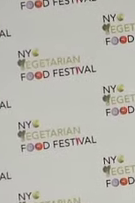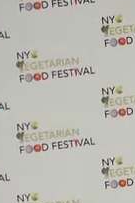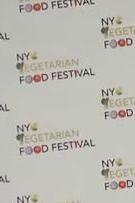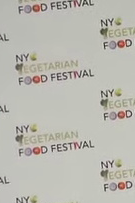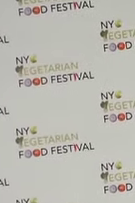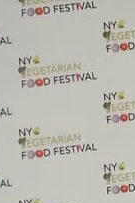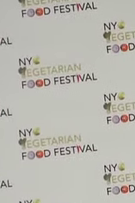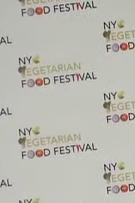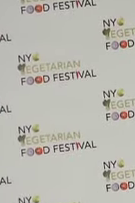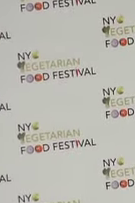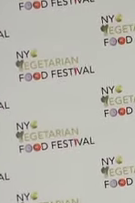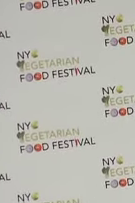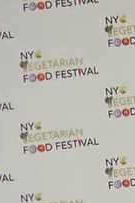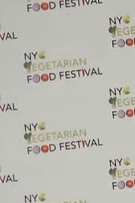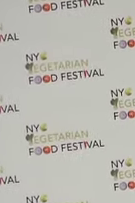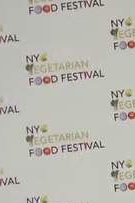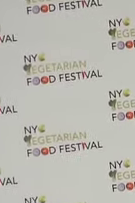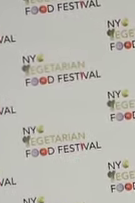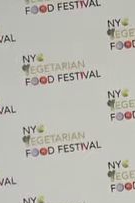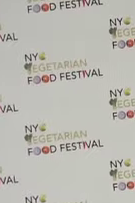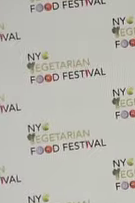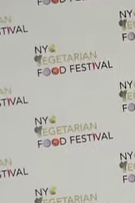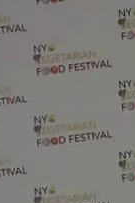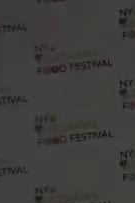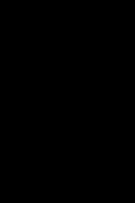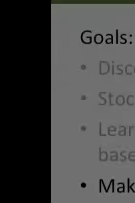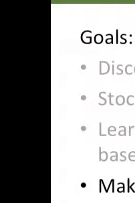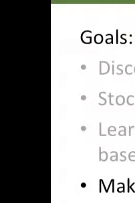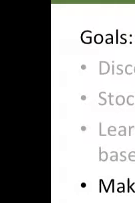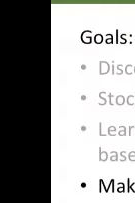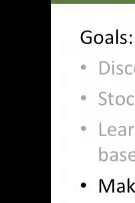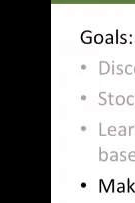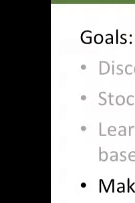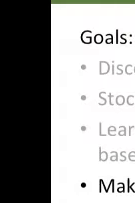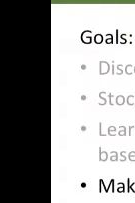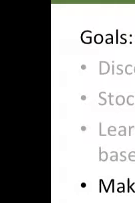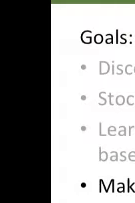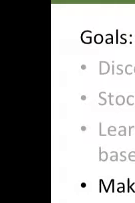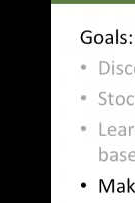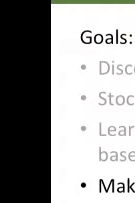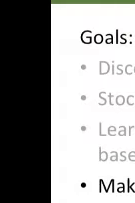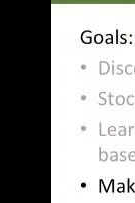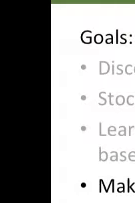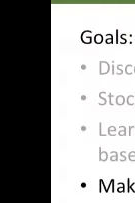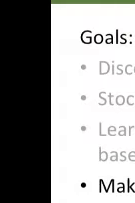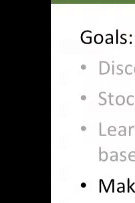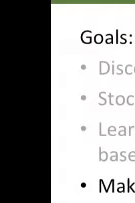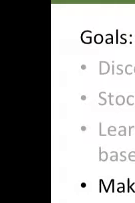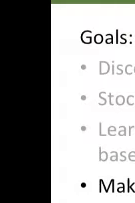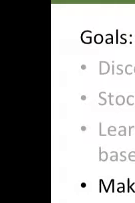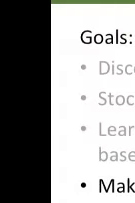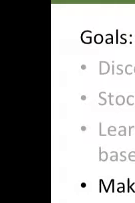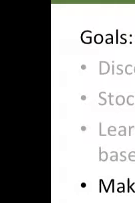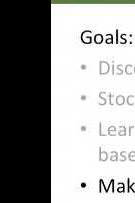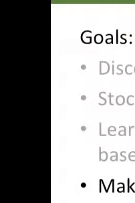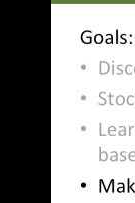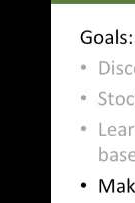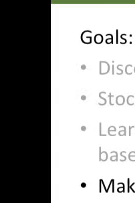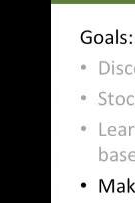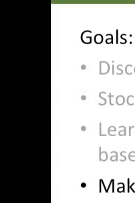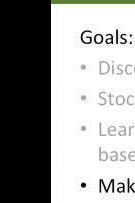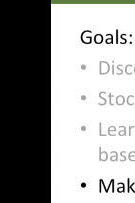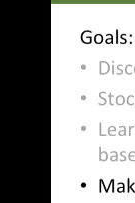for me when I'm out and about on the town with friends. And the last thing I want to talk about is how to make it fun, right? Life